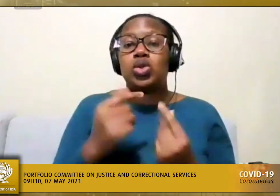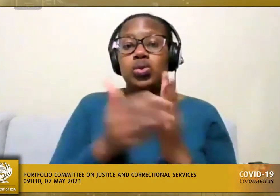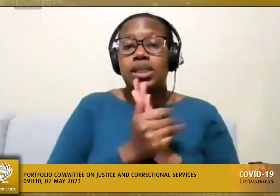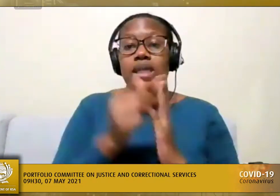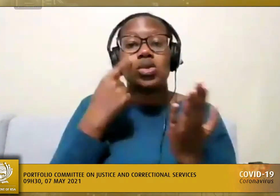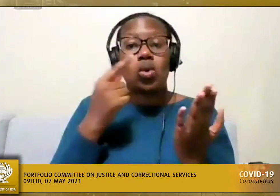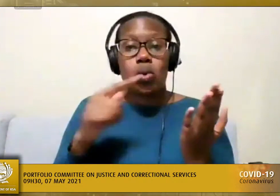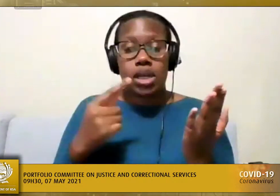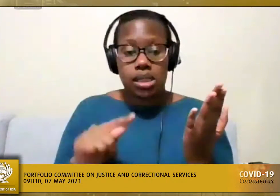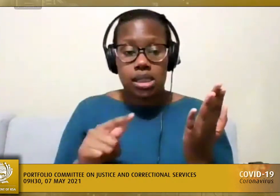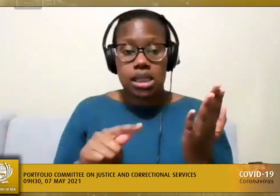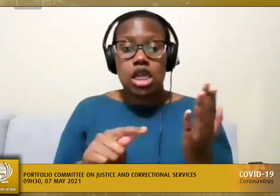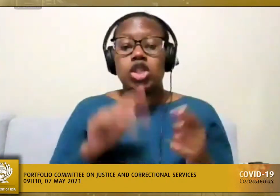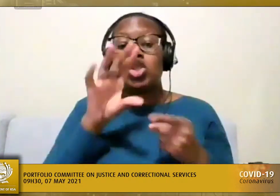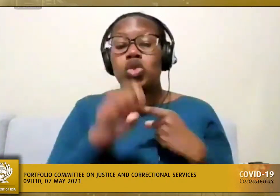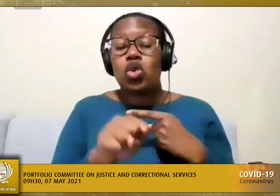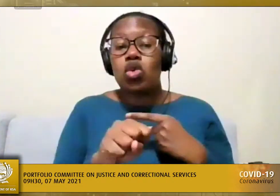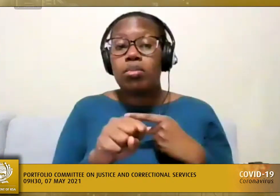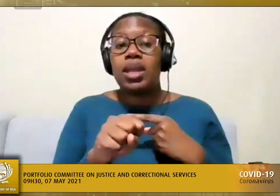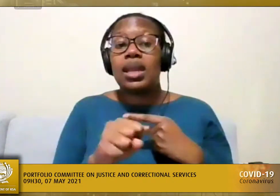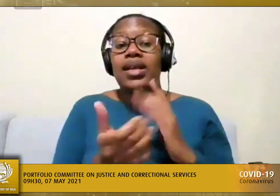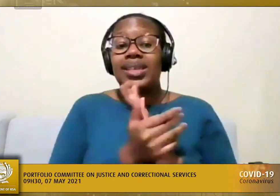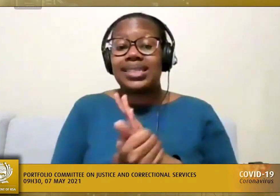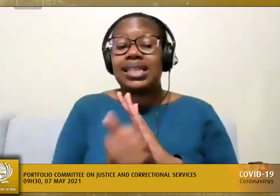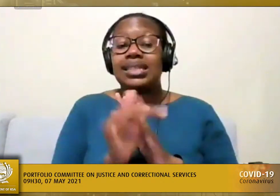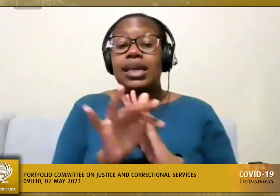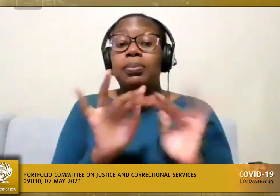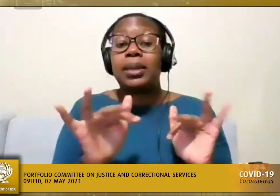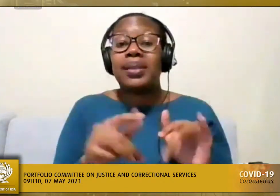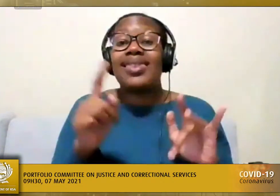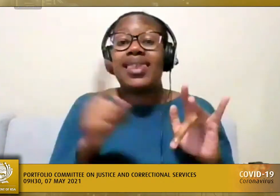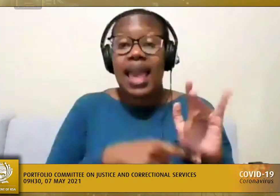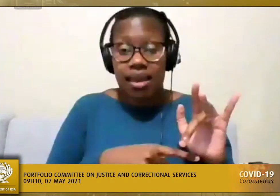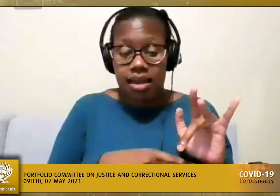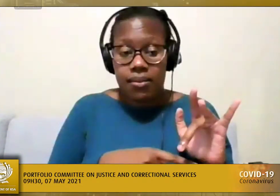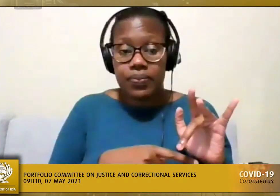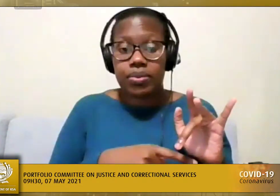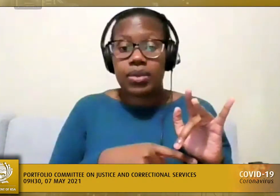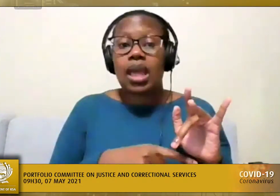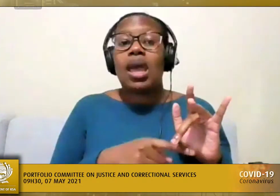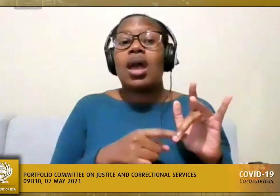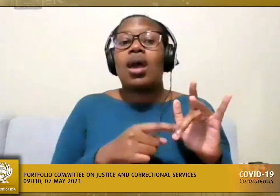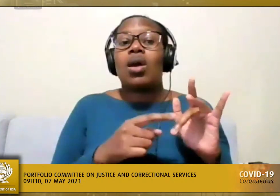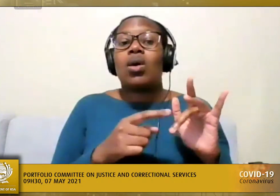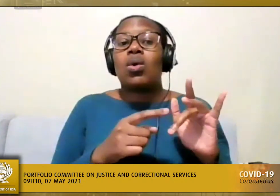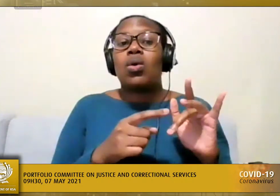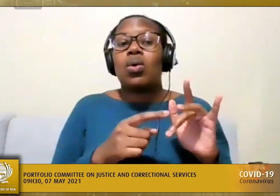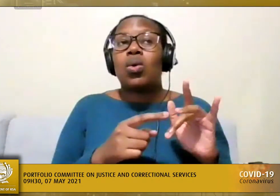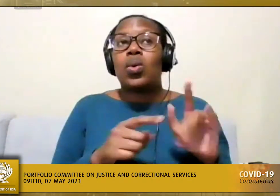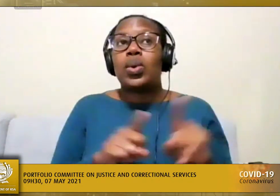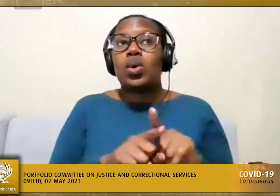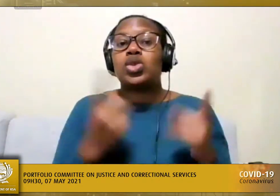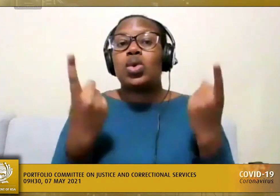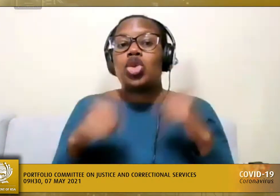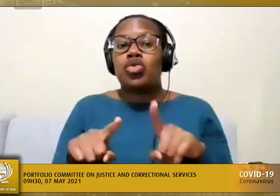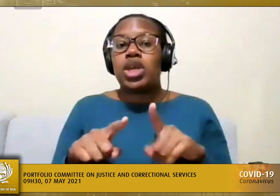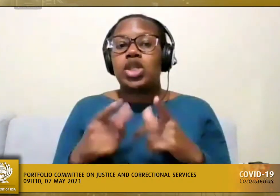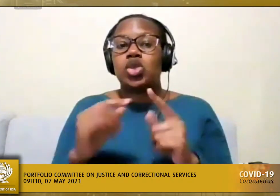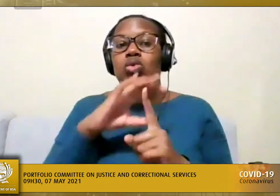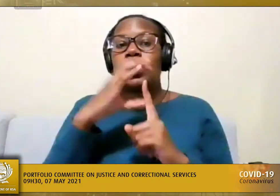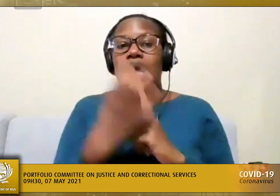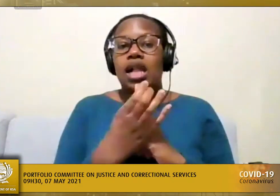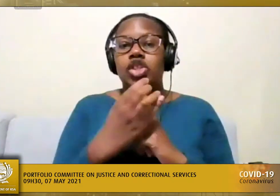the skills that people lack in the department and link to that as well we have agreed to conduct culture and climate survey